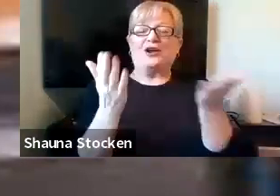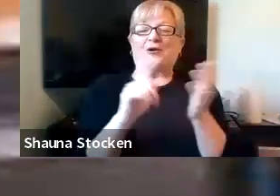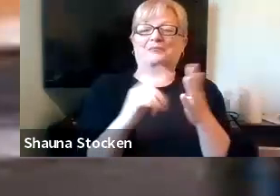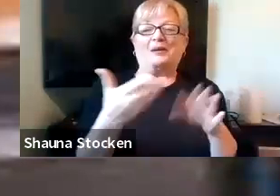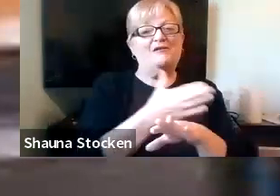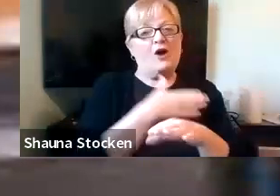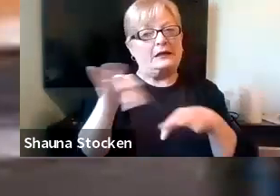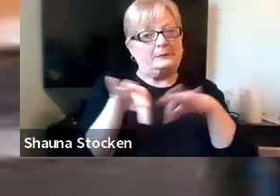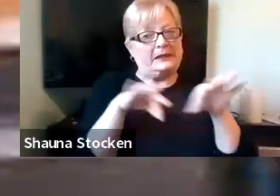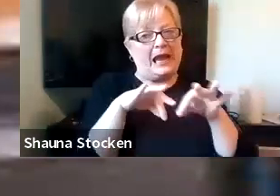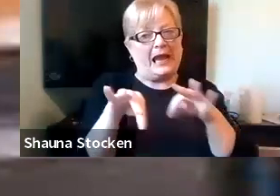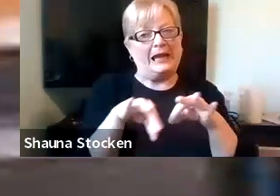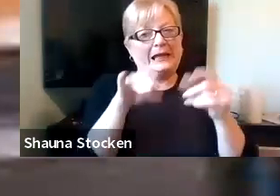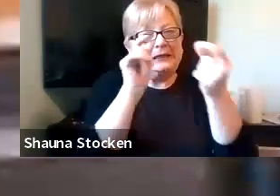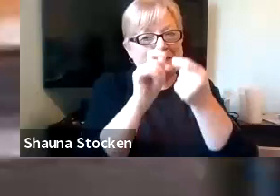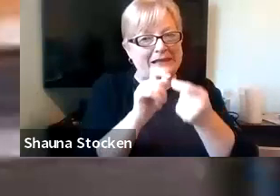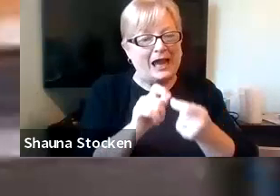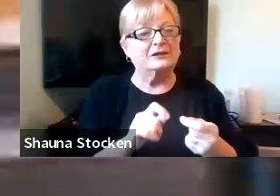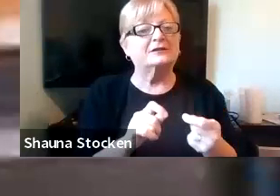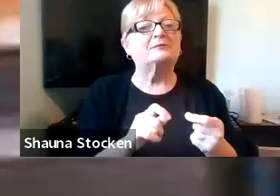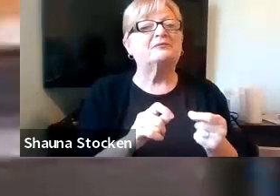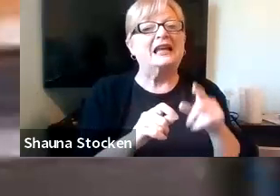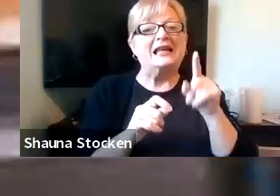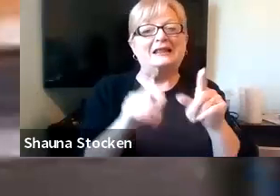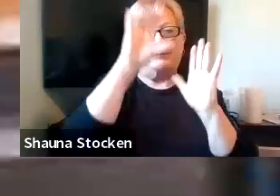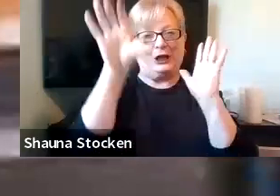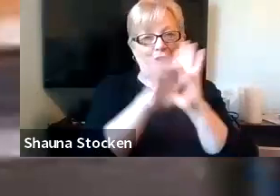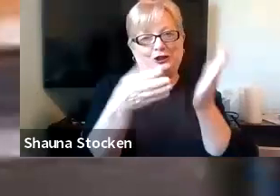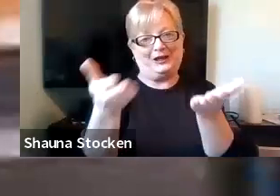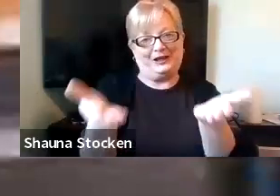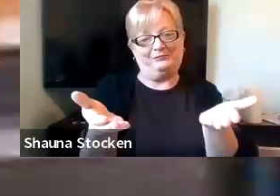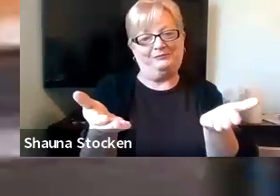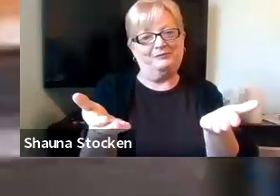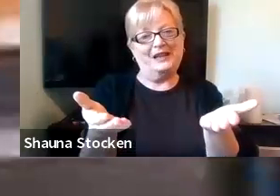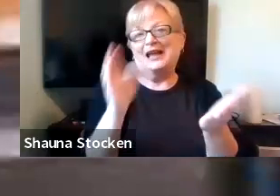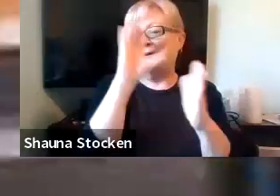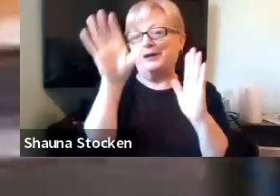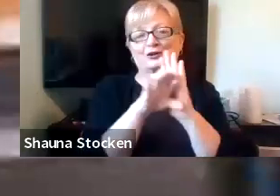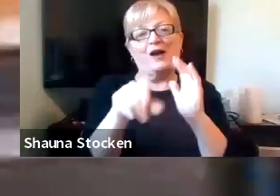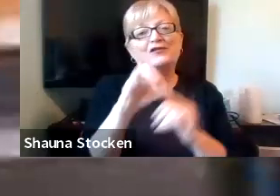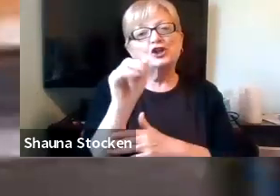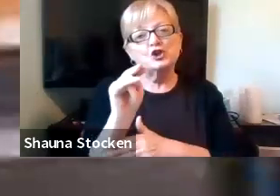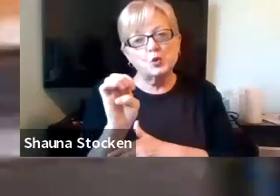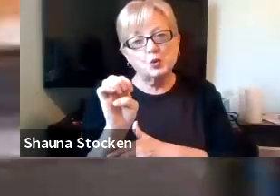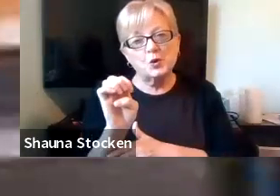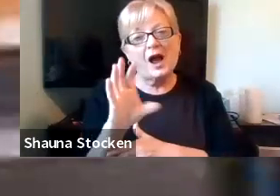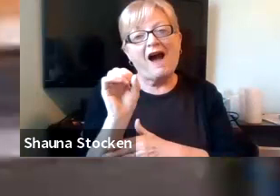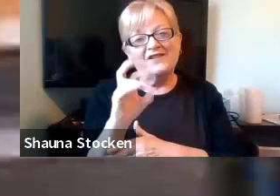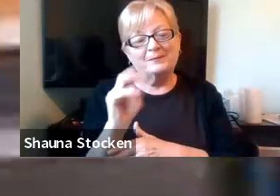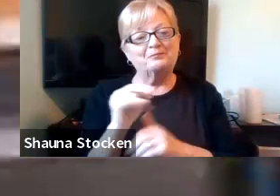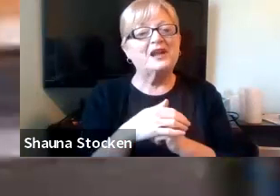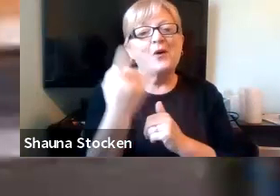the details, the image on this slide is just an image of the June oven. And one of the things that